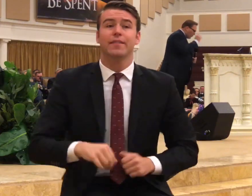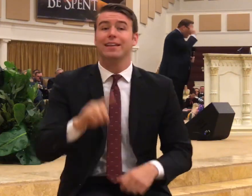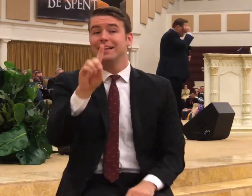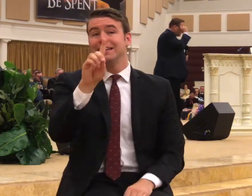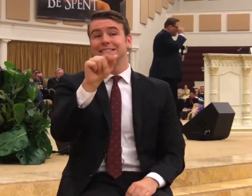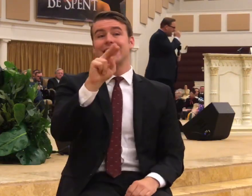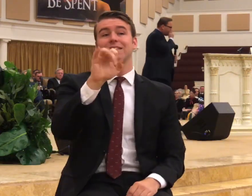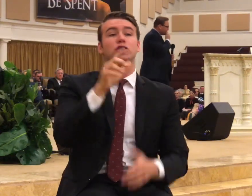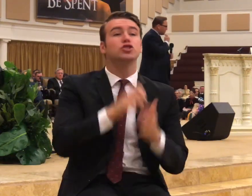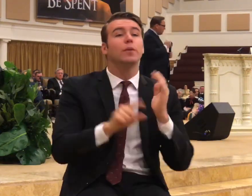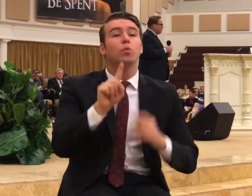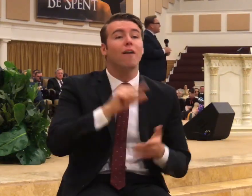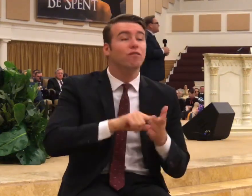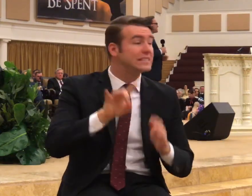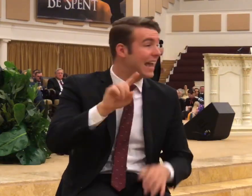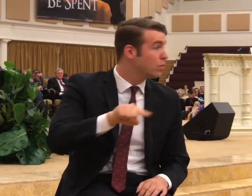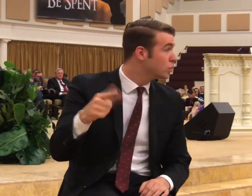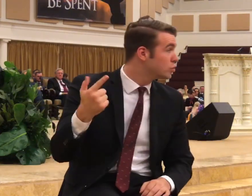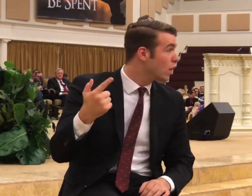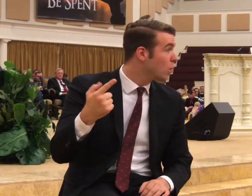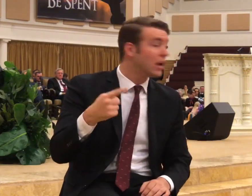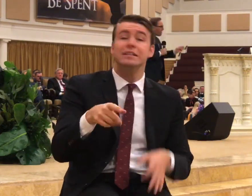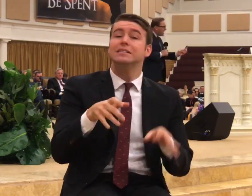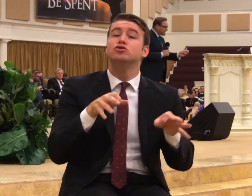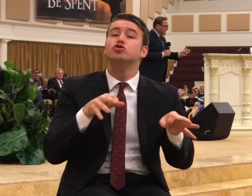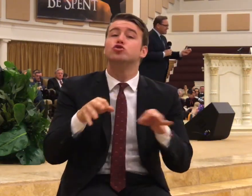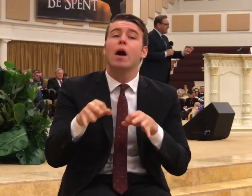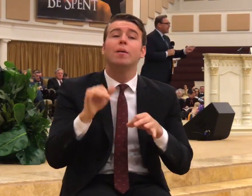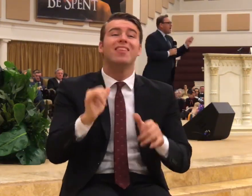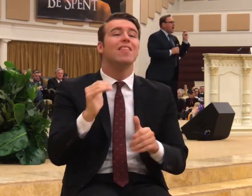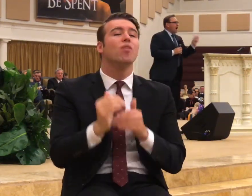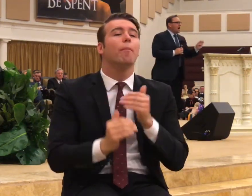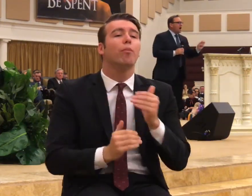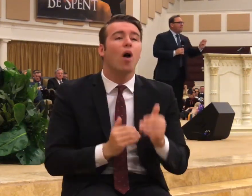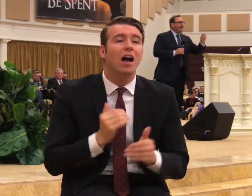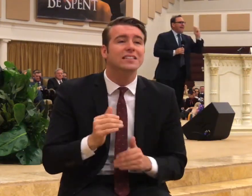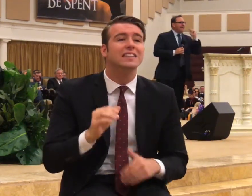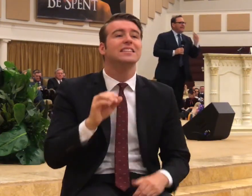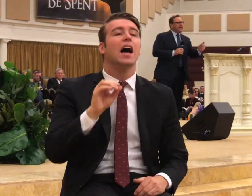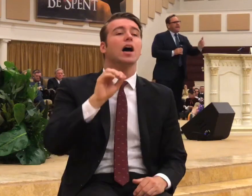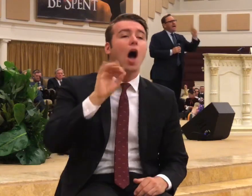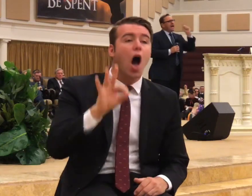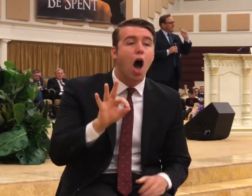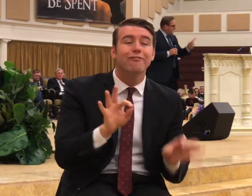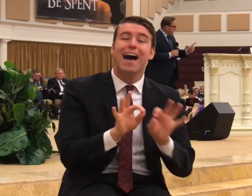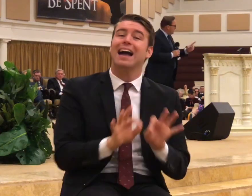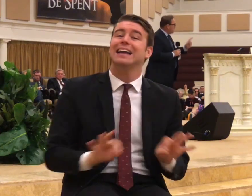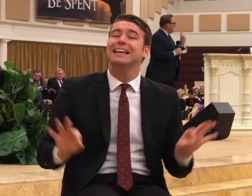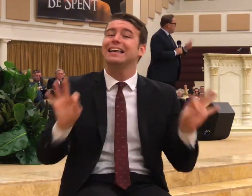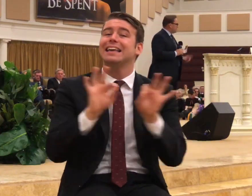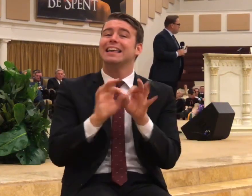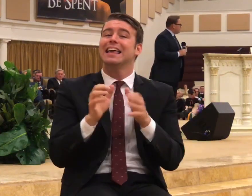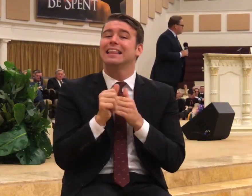Daniel chapter 1 verses 8 through 21 describes the processing of a key leader in the